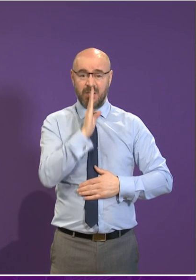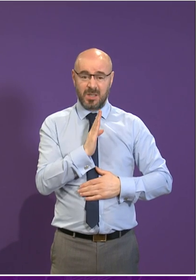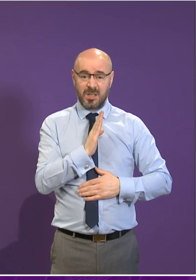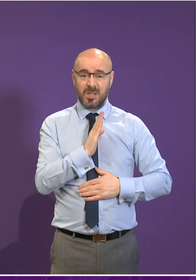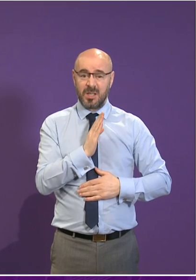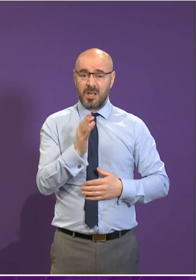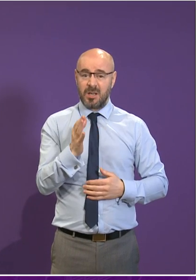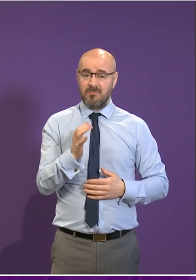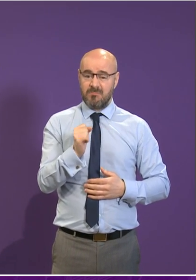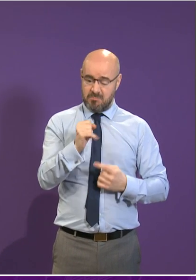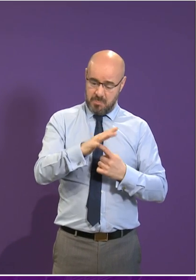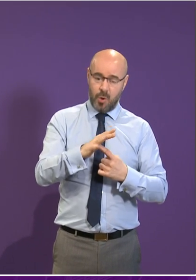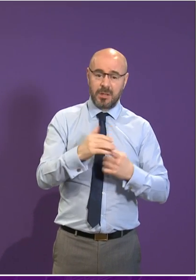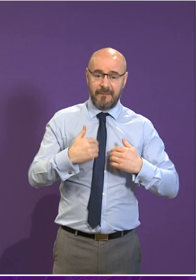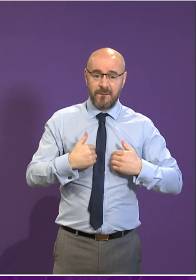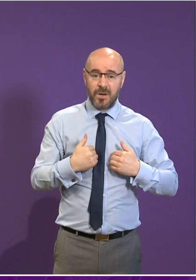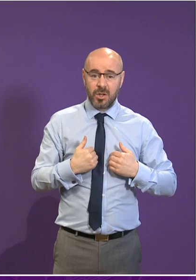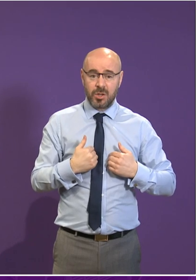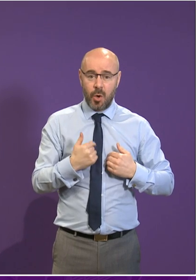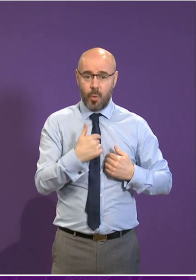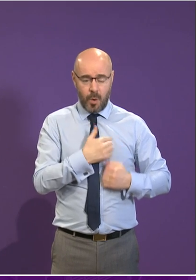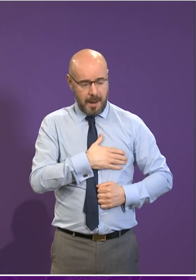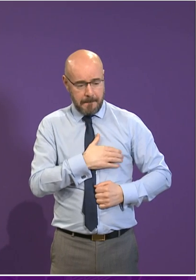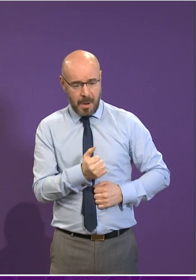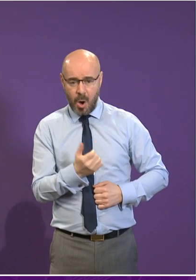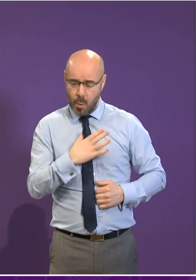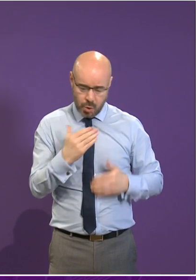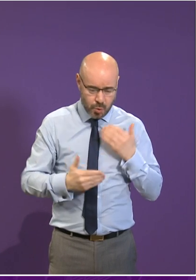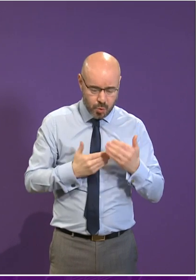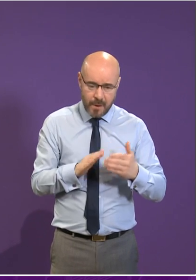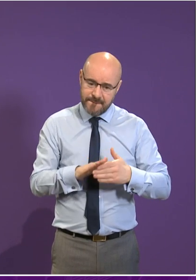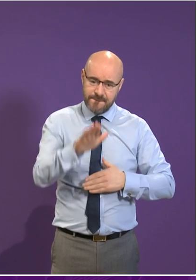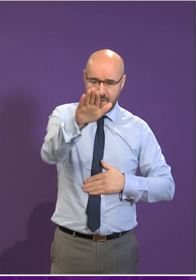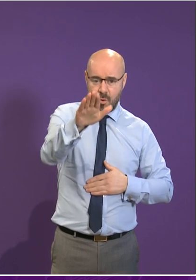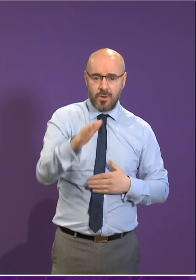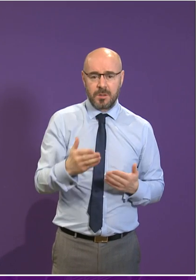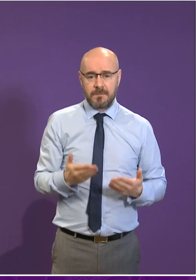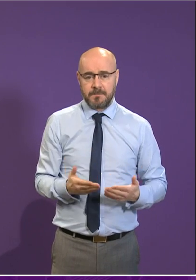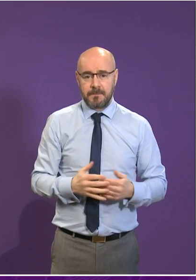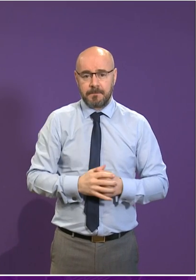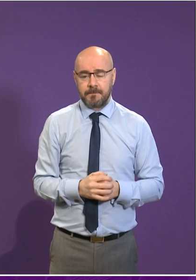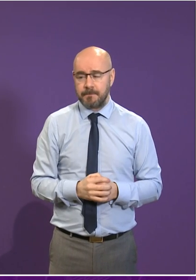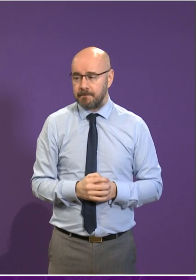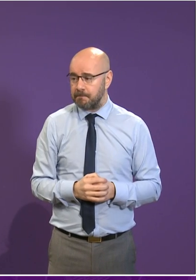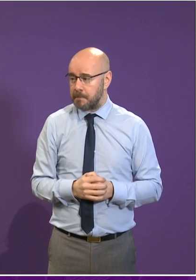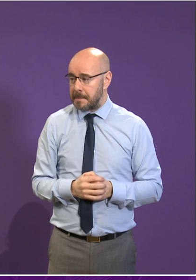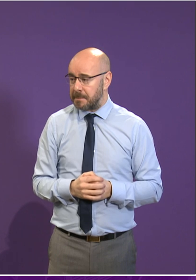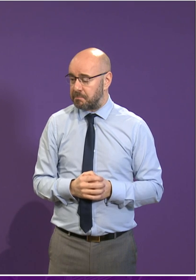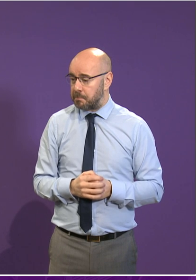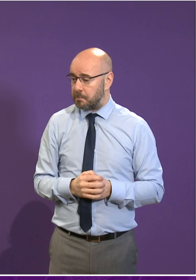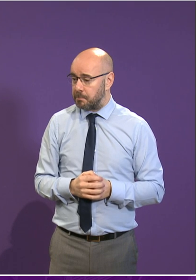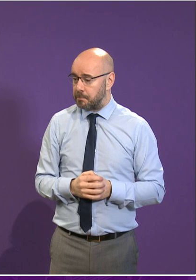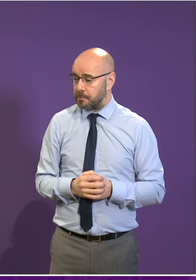priority and how passionate the Commissioner will be to drive this forward as well. Thank you. Thank you. Anybody else? Hi, good